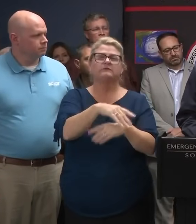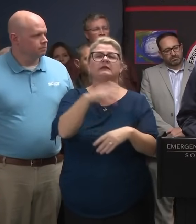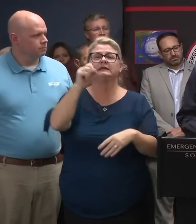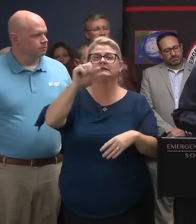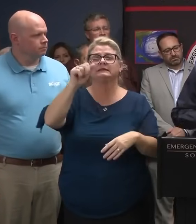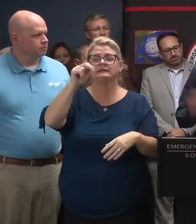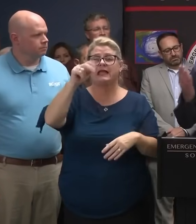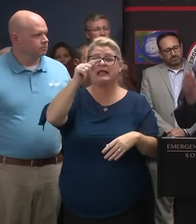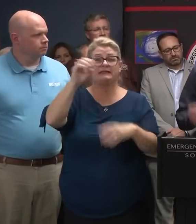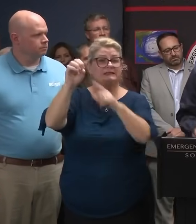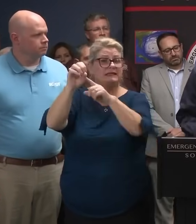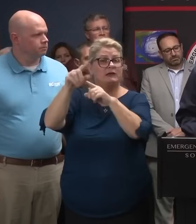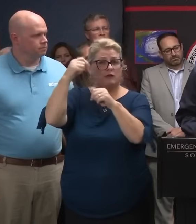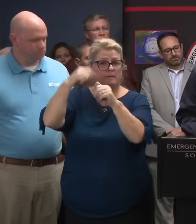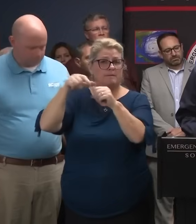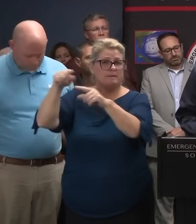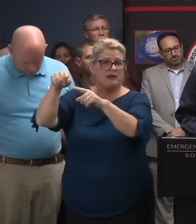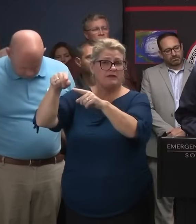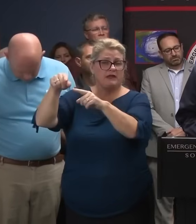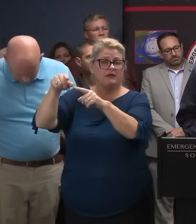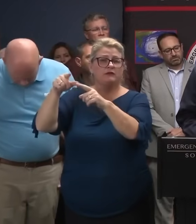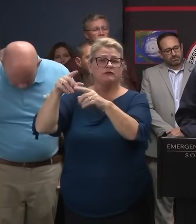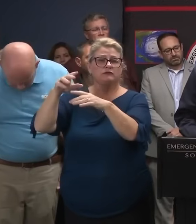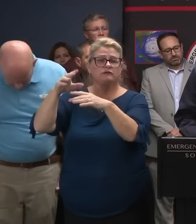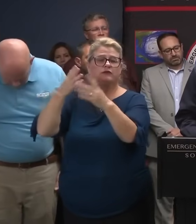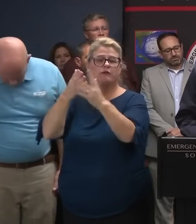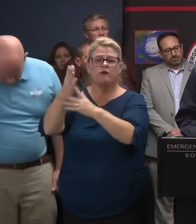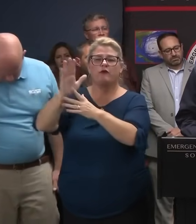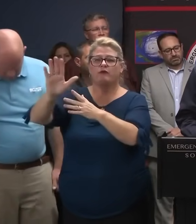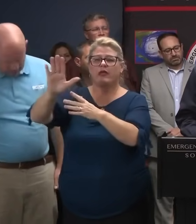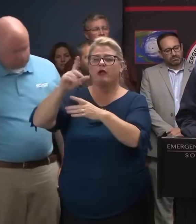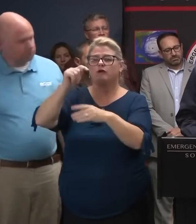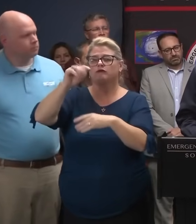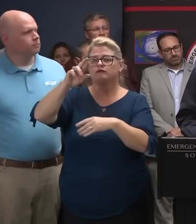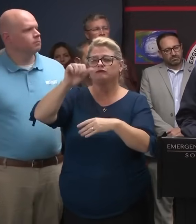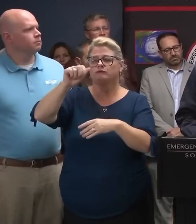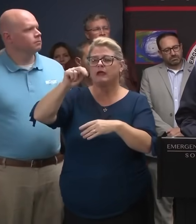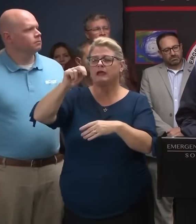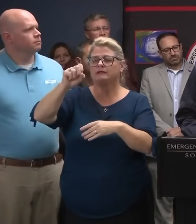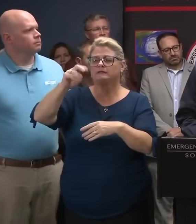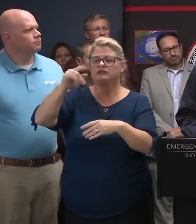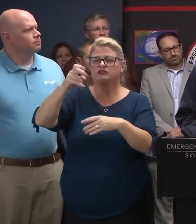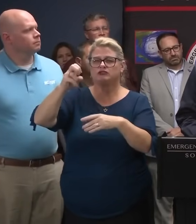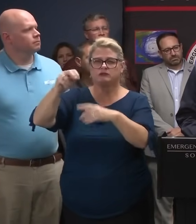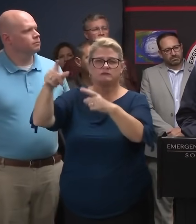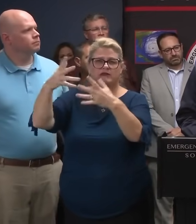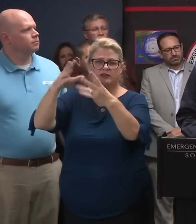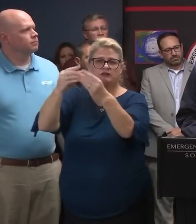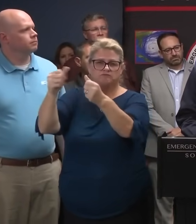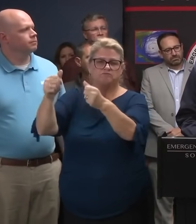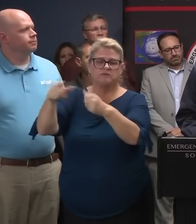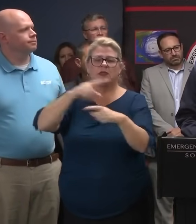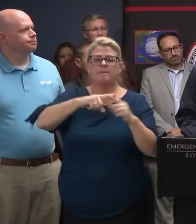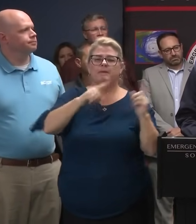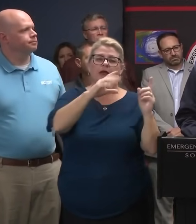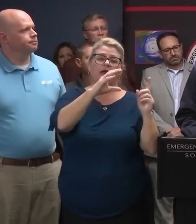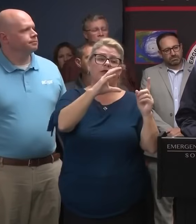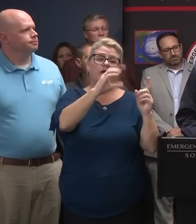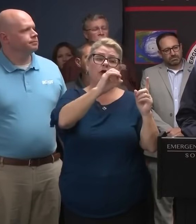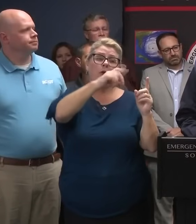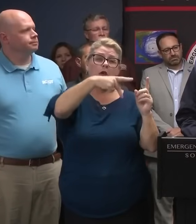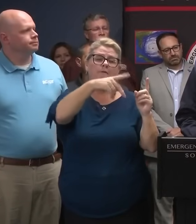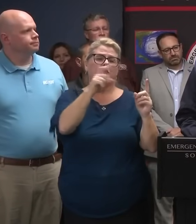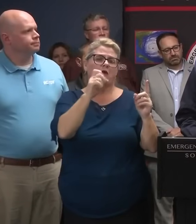468,647. Santee Cooper, which provides through transmission, their transmission is restored, but the co-ops had